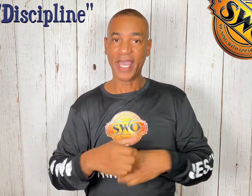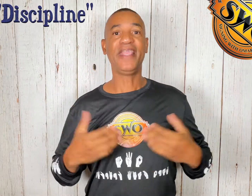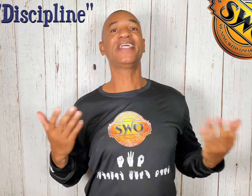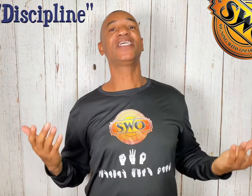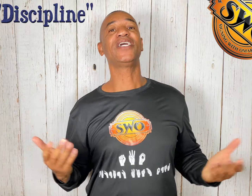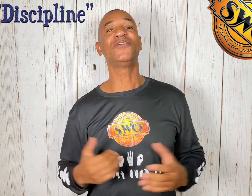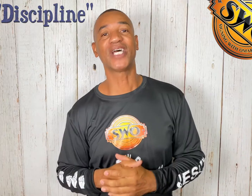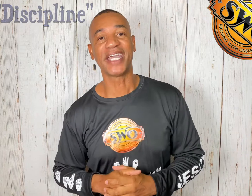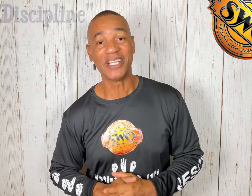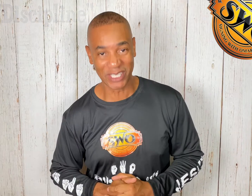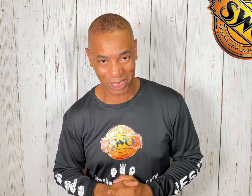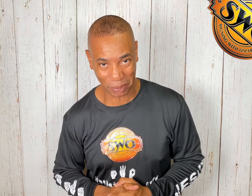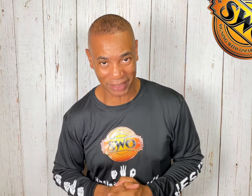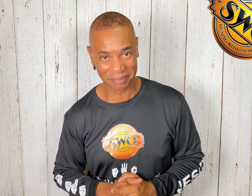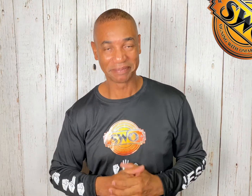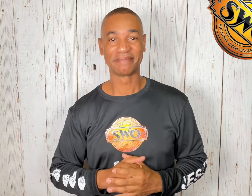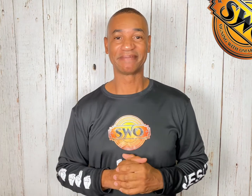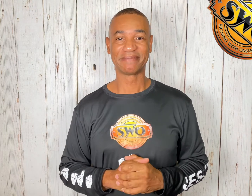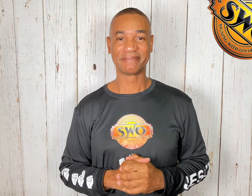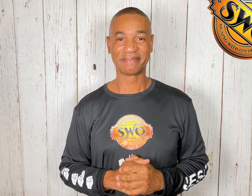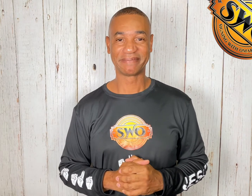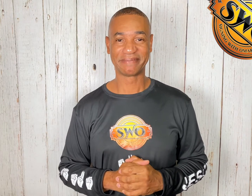That is how you sign discipline.